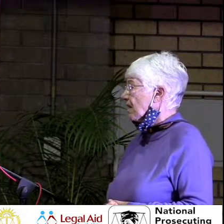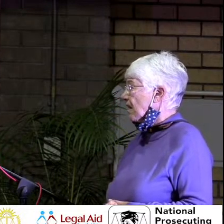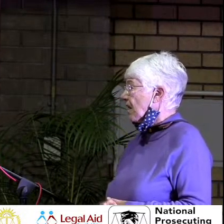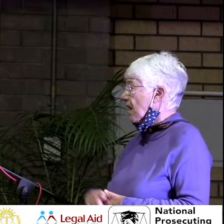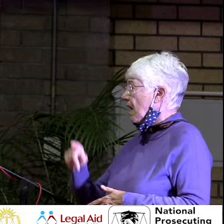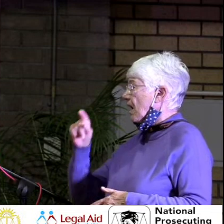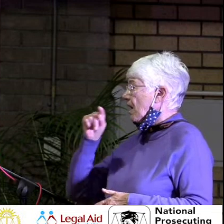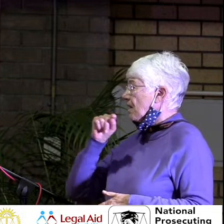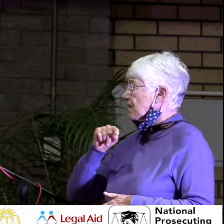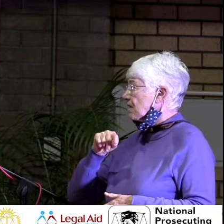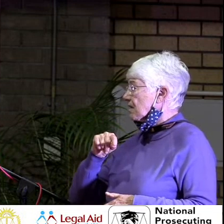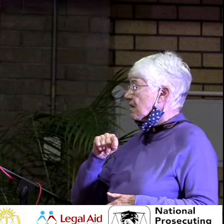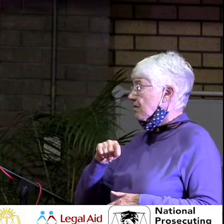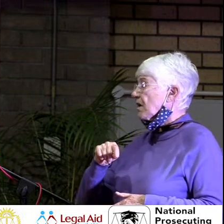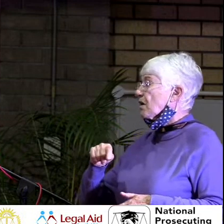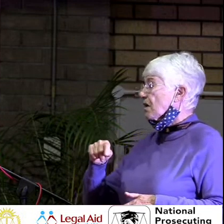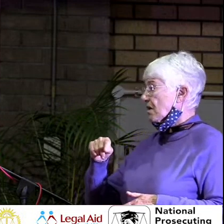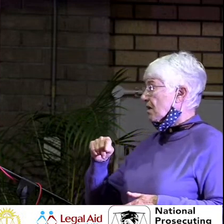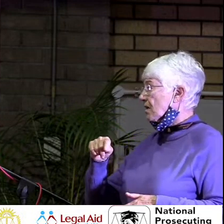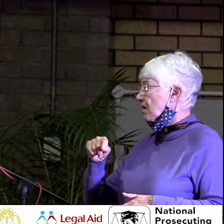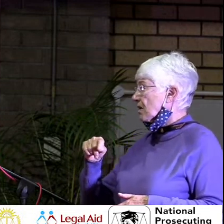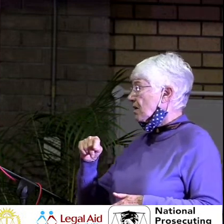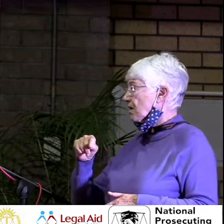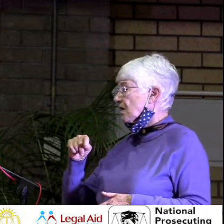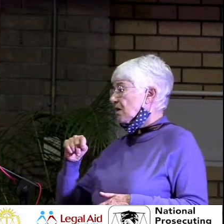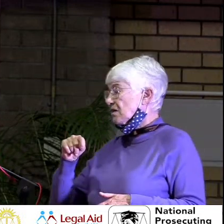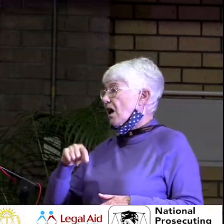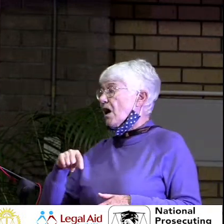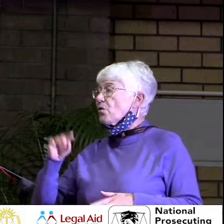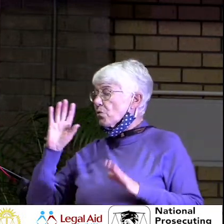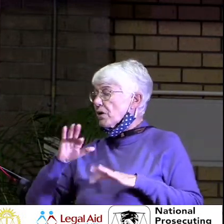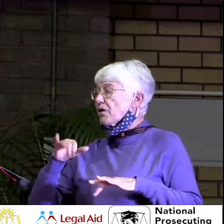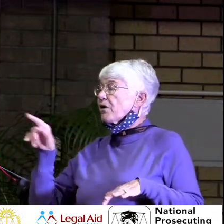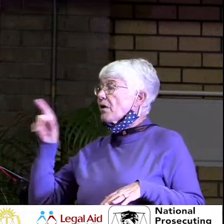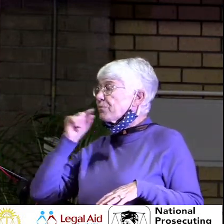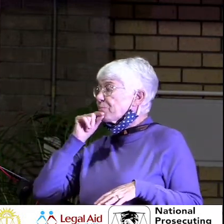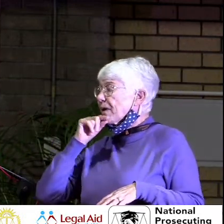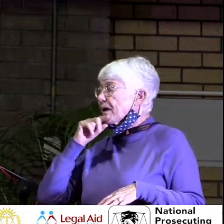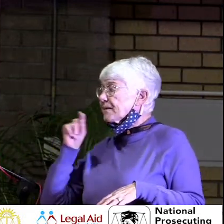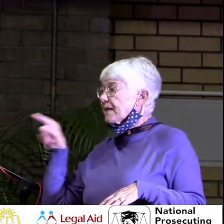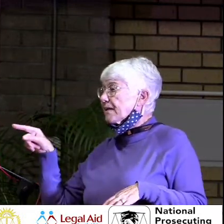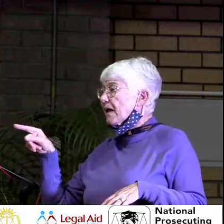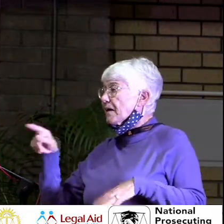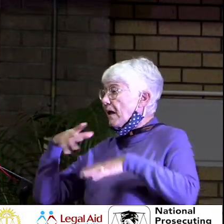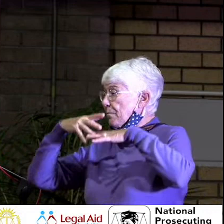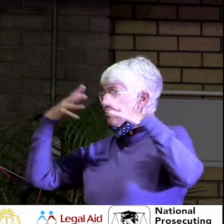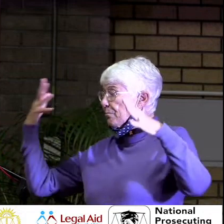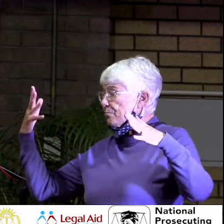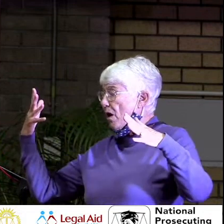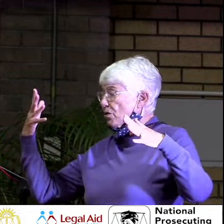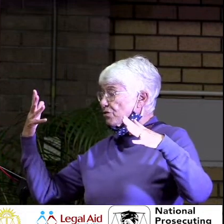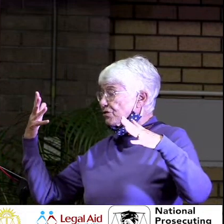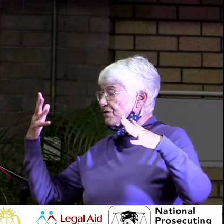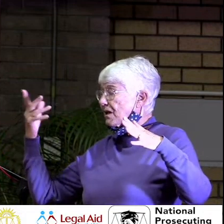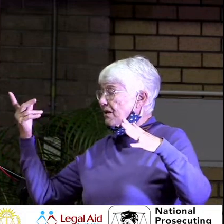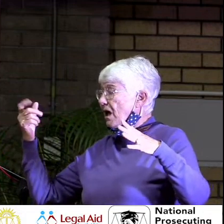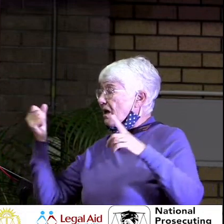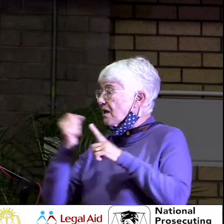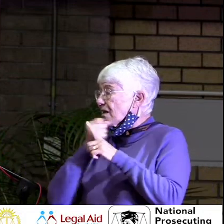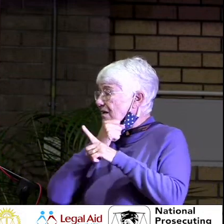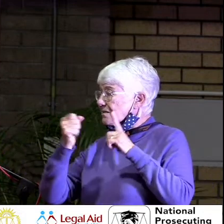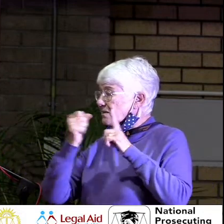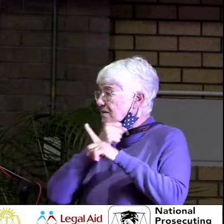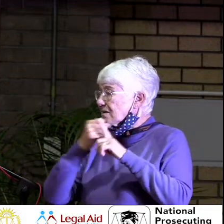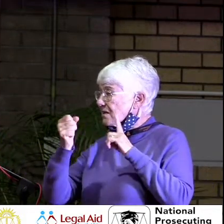them in our correctional facilities in a minority. The male offenders in our correctional facilities, the